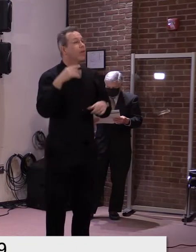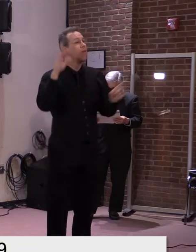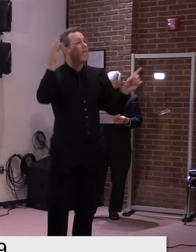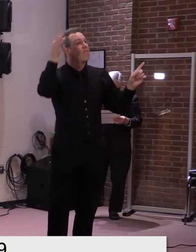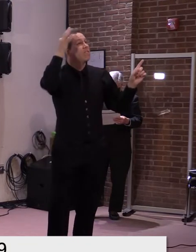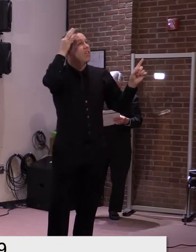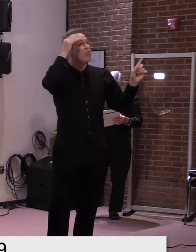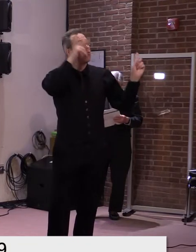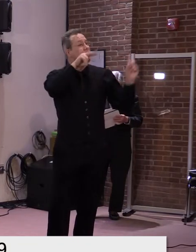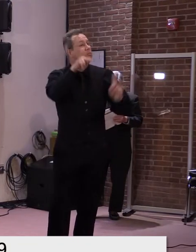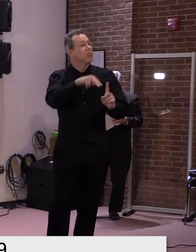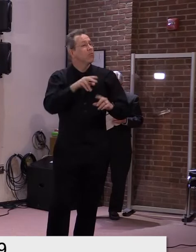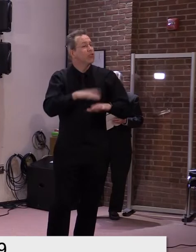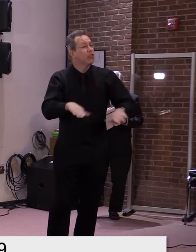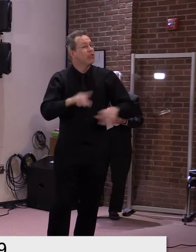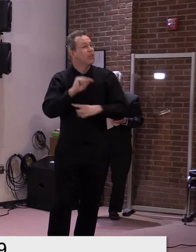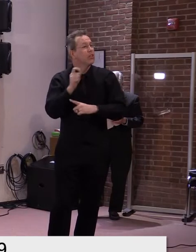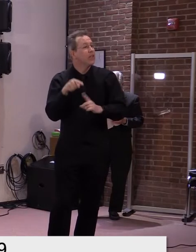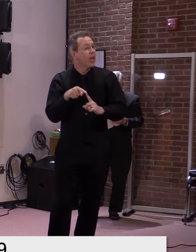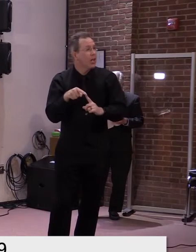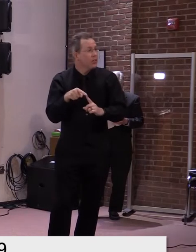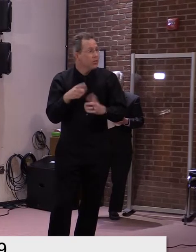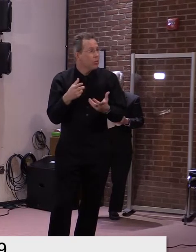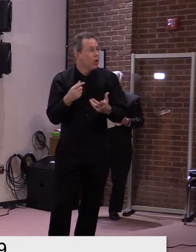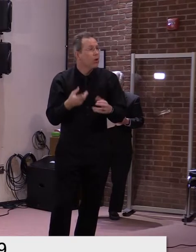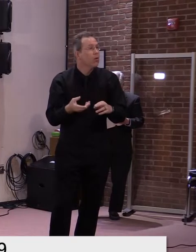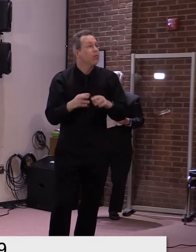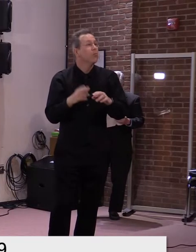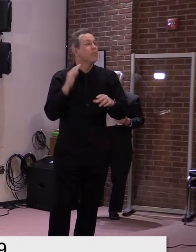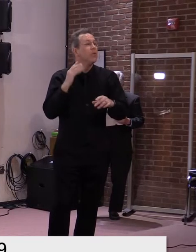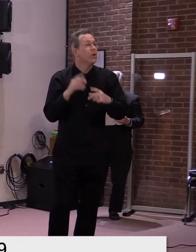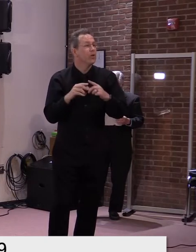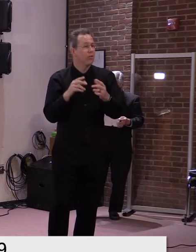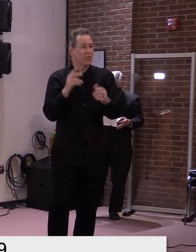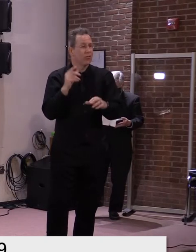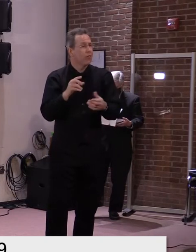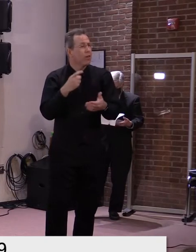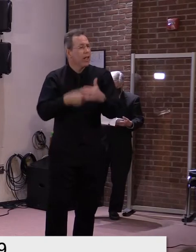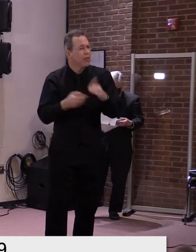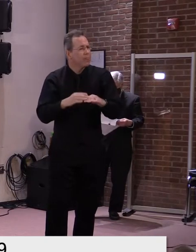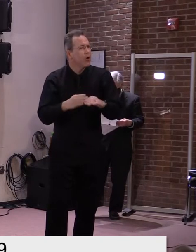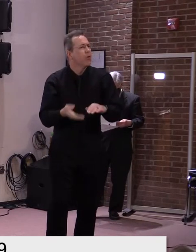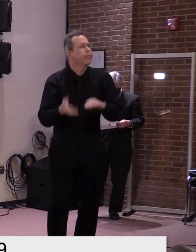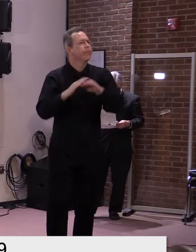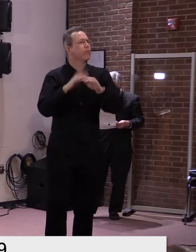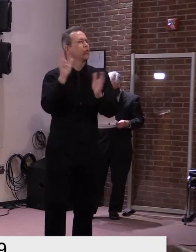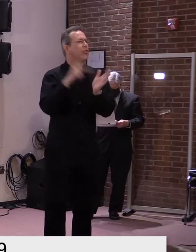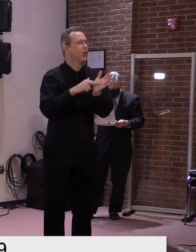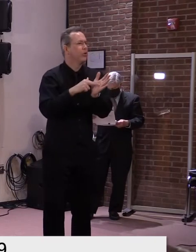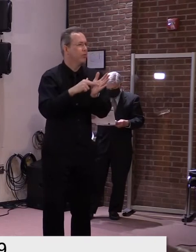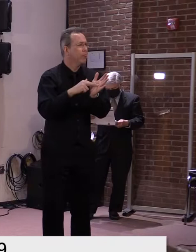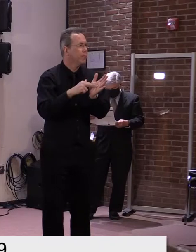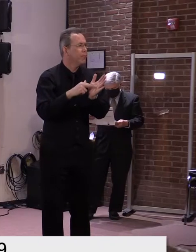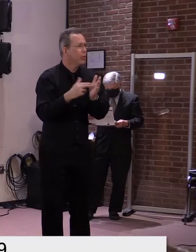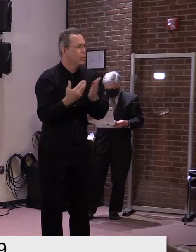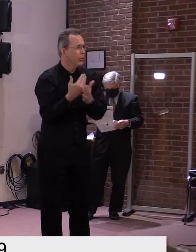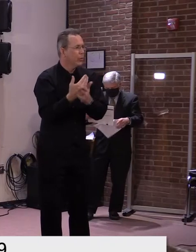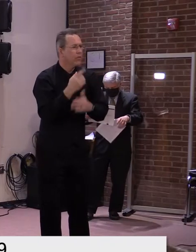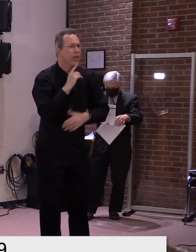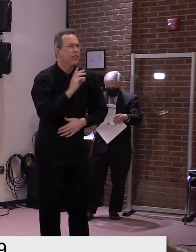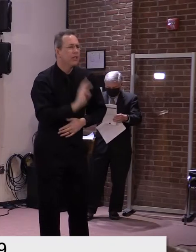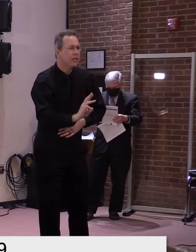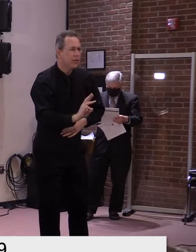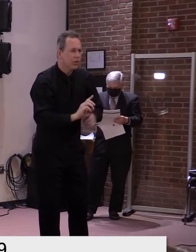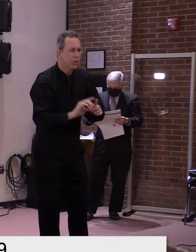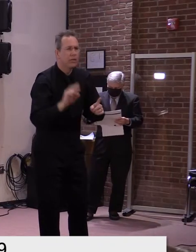was increased from $2,000 to $3,000 for every child age 6 to 17 and $3,600 for